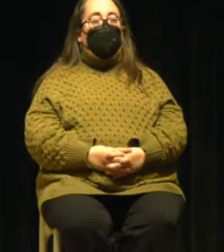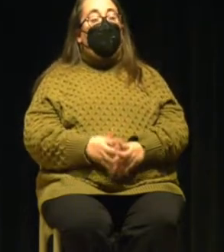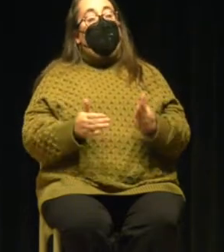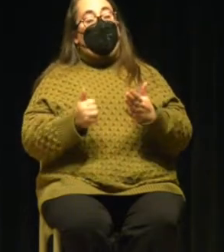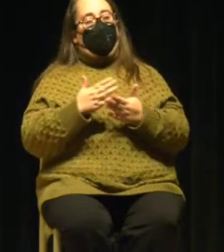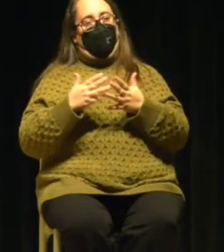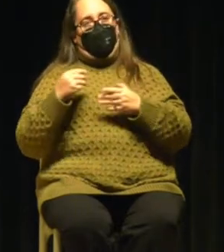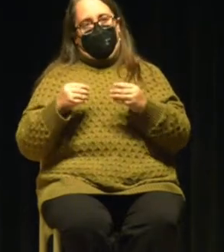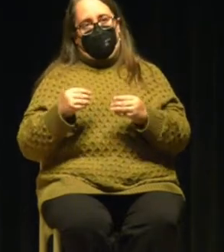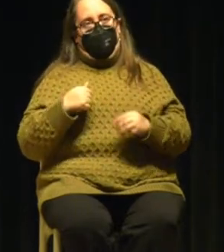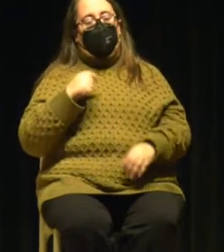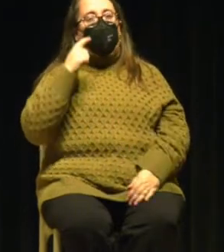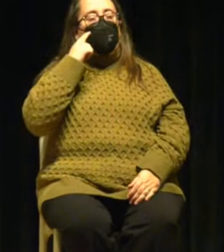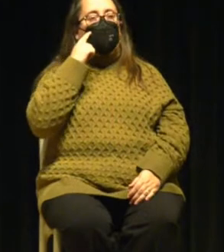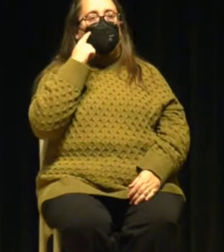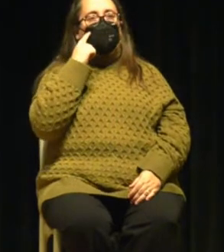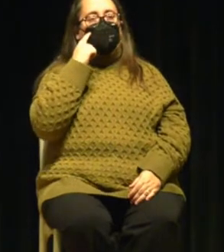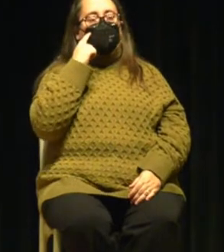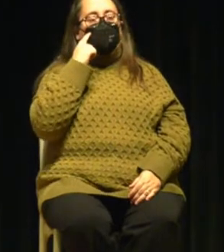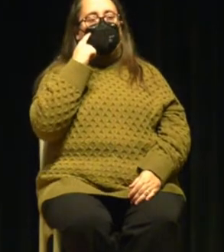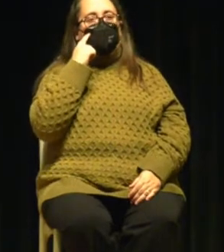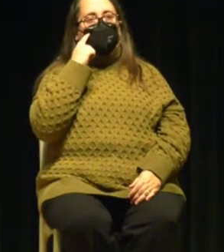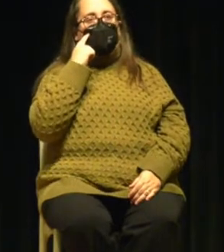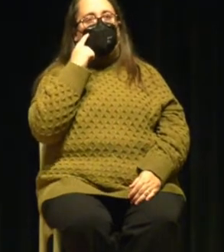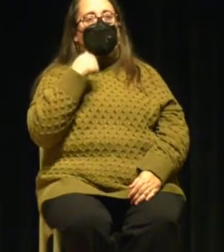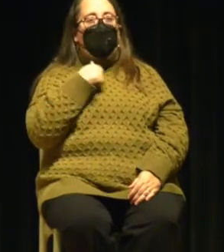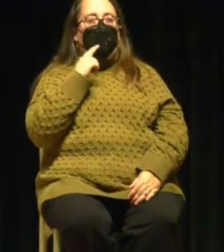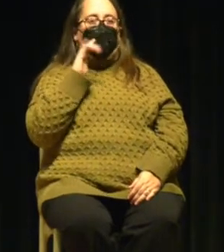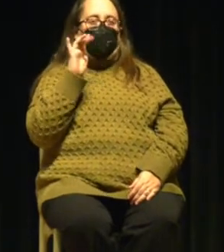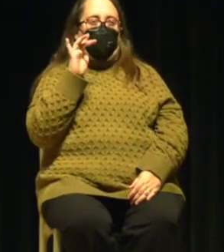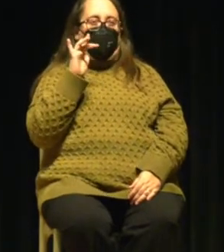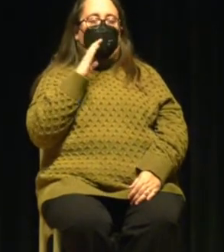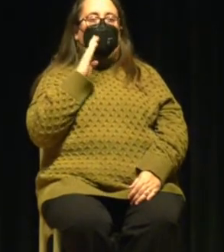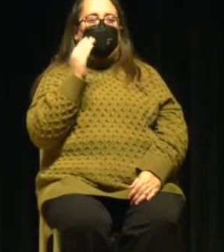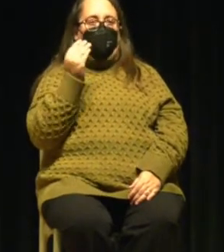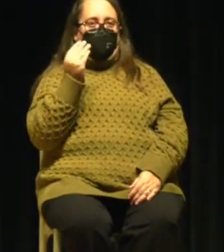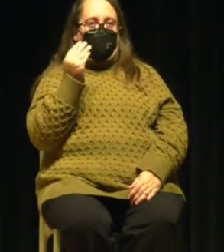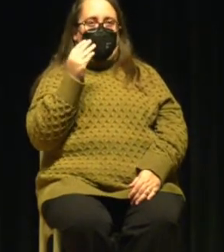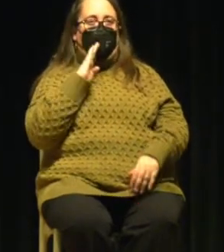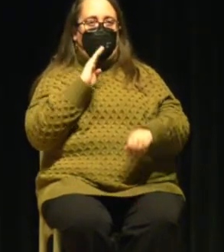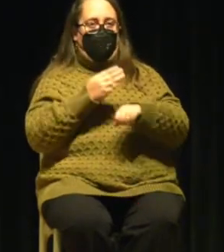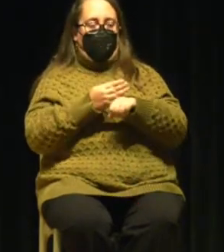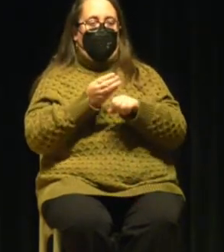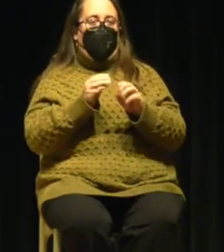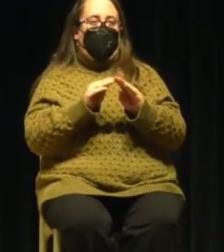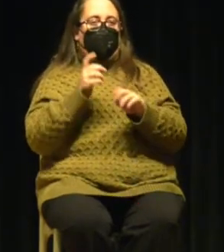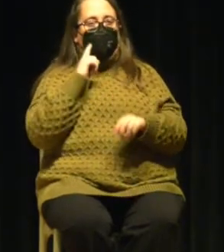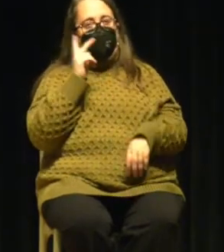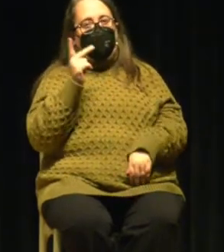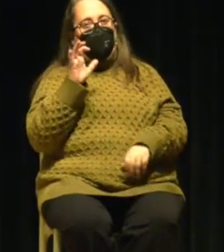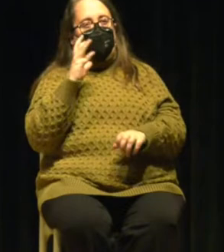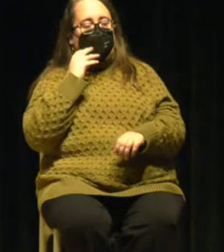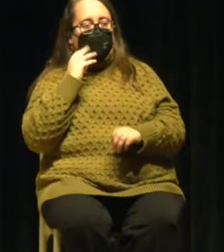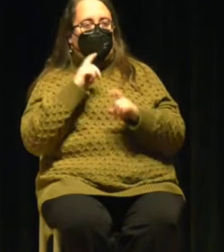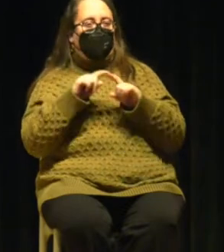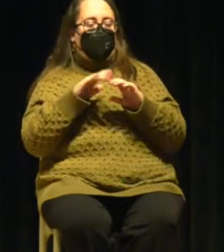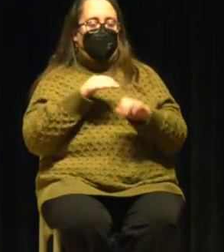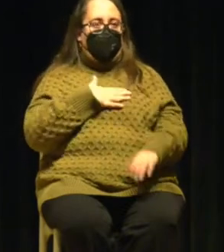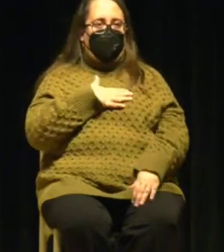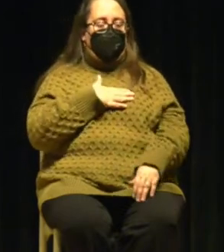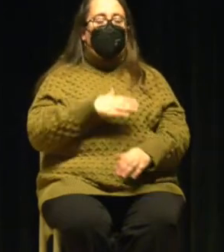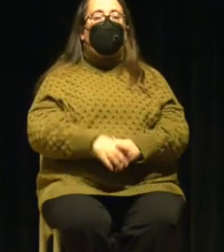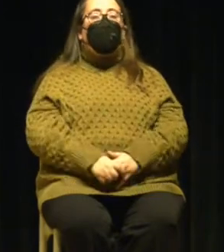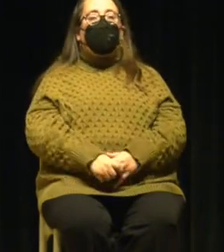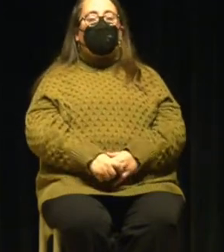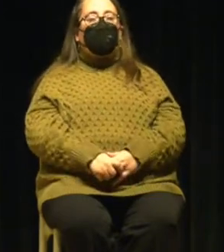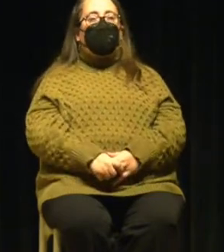generational. Especially like I have a 25-year-old, a 14-year-old daughter, and obviously for them, their experience is gonna be completely different.